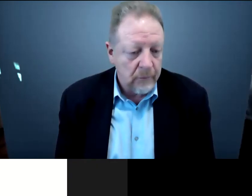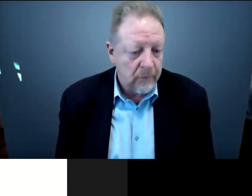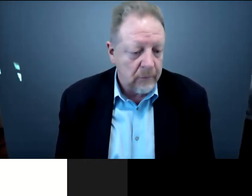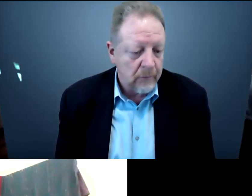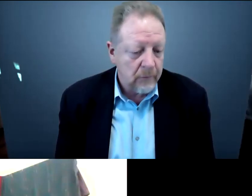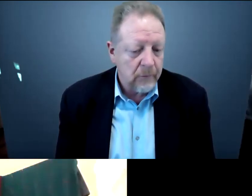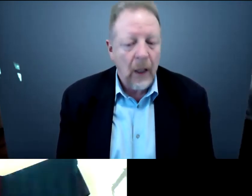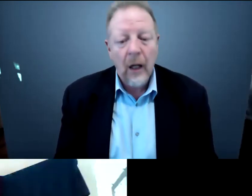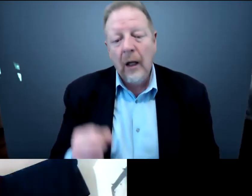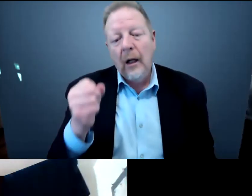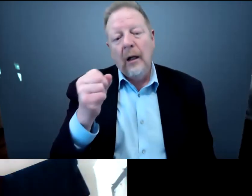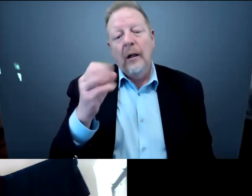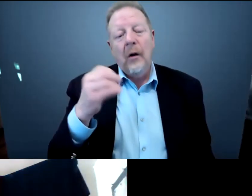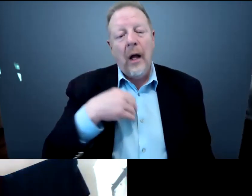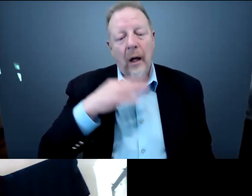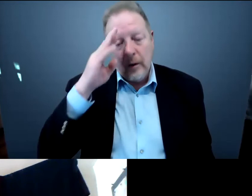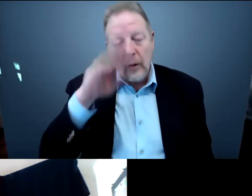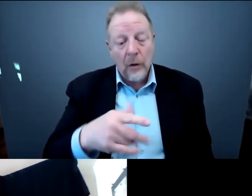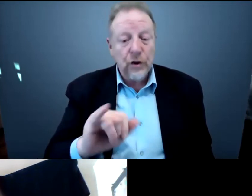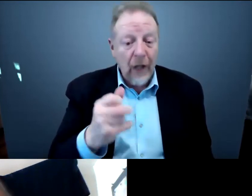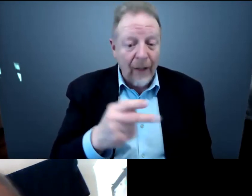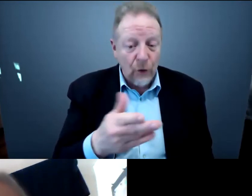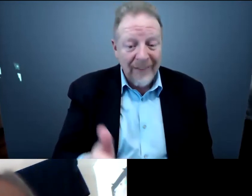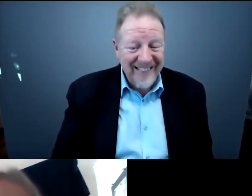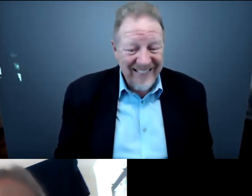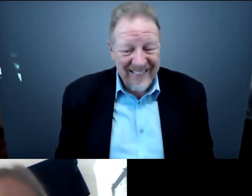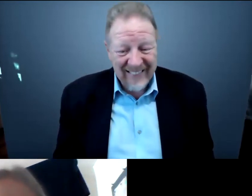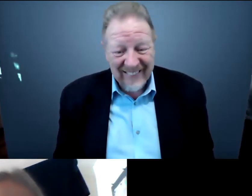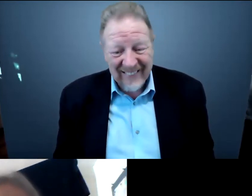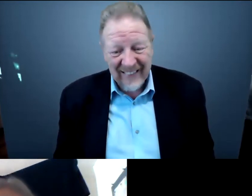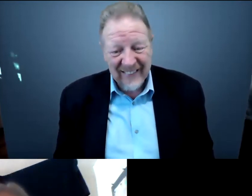So I know, okay, go ahead, Jan.